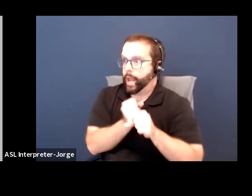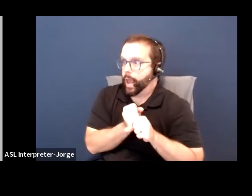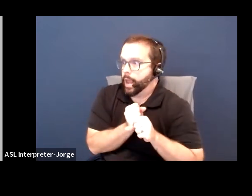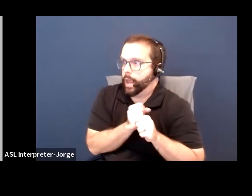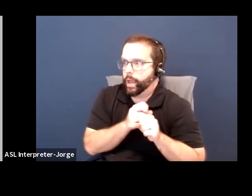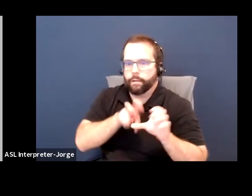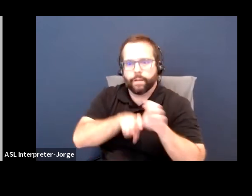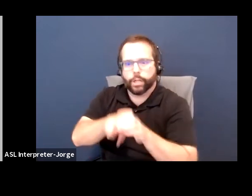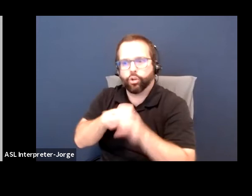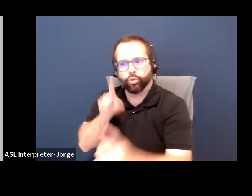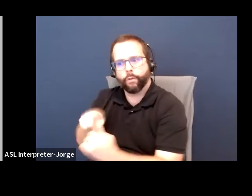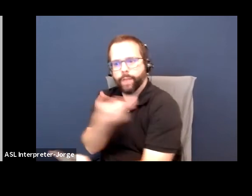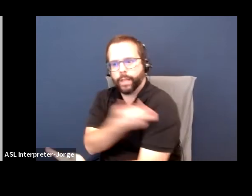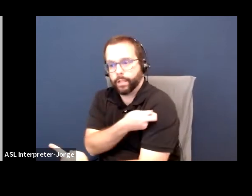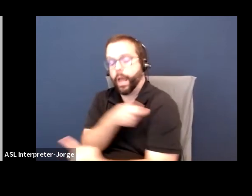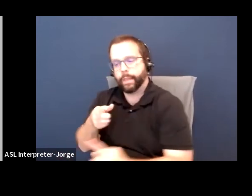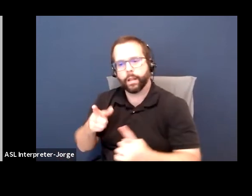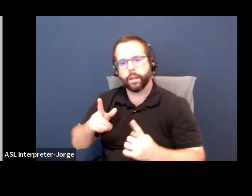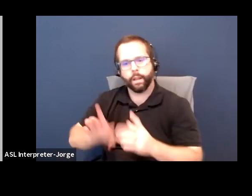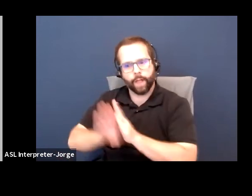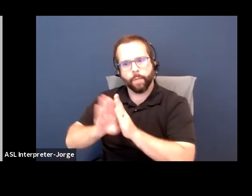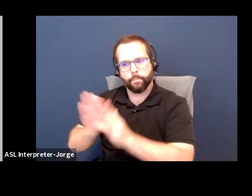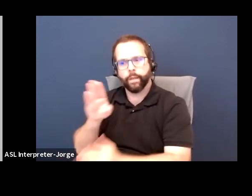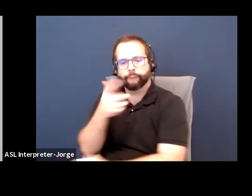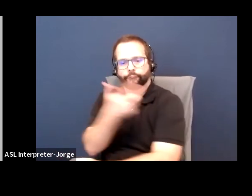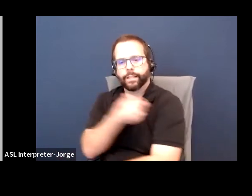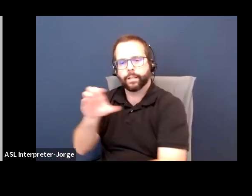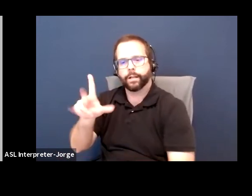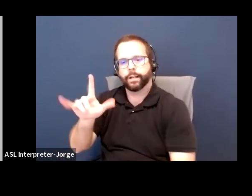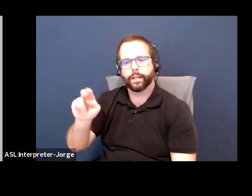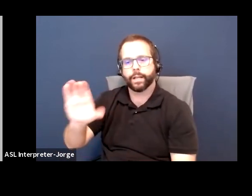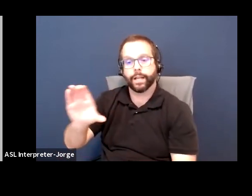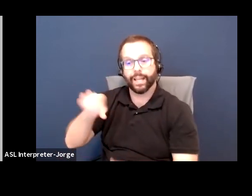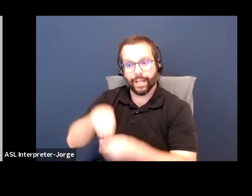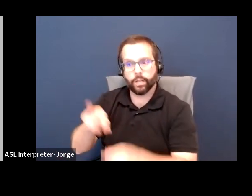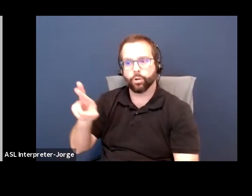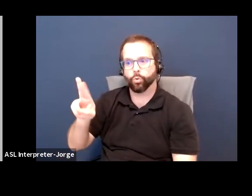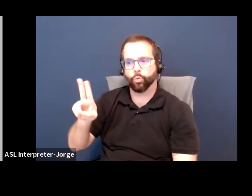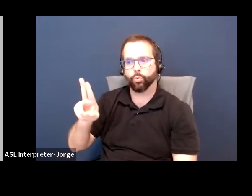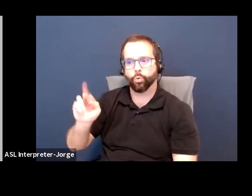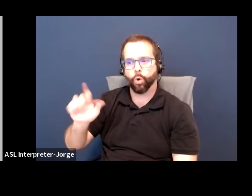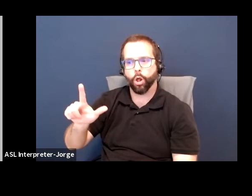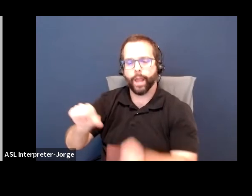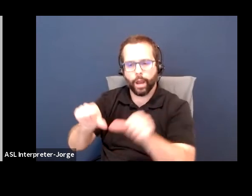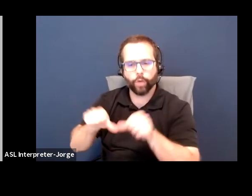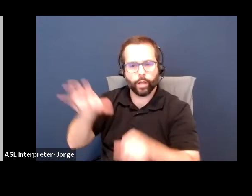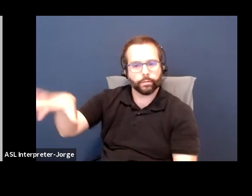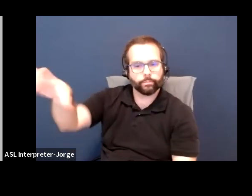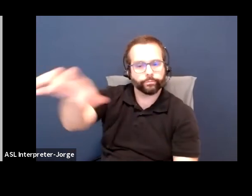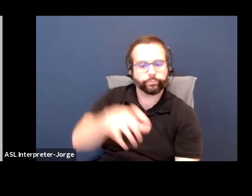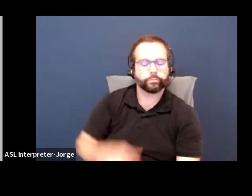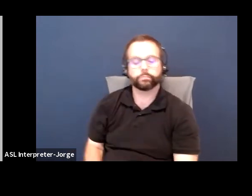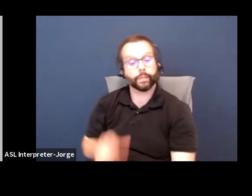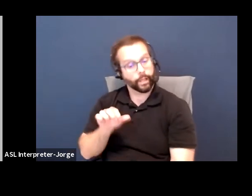develop vaccine clinics in rural parts of their service area. In another example of great